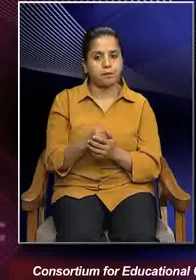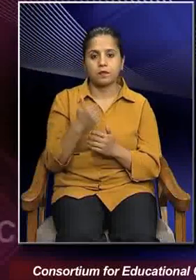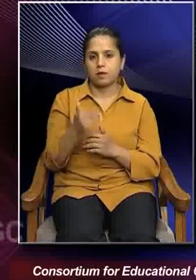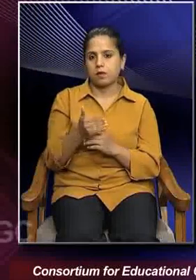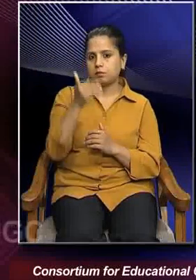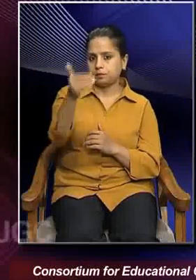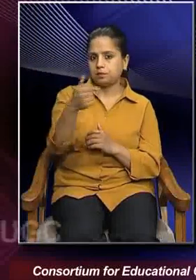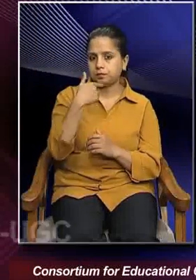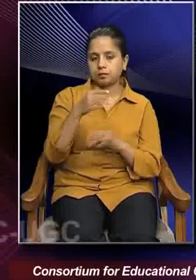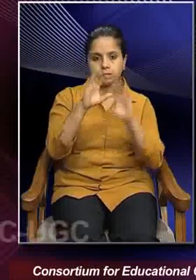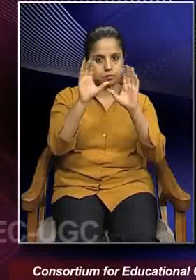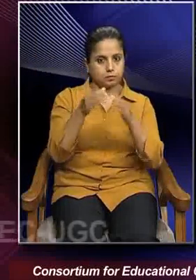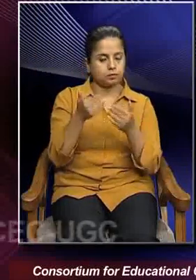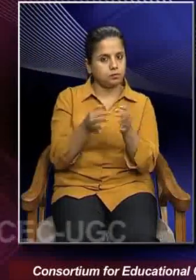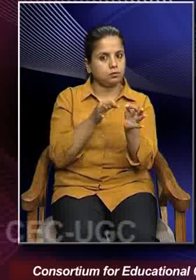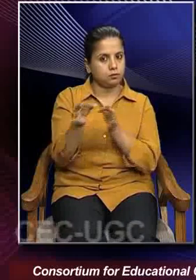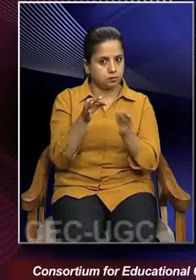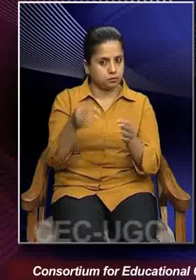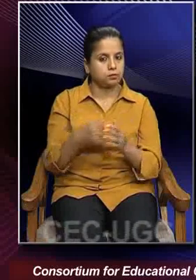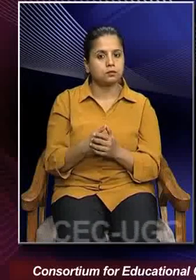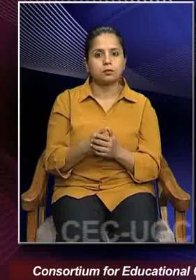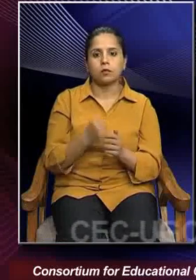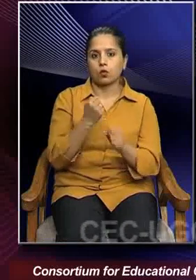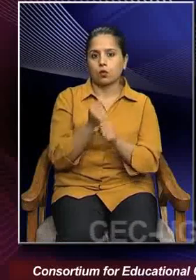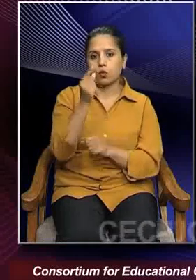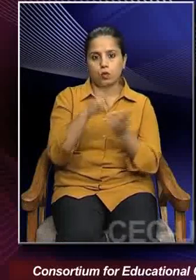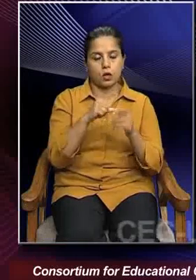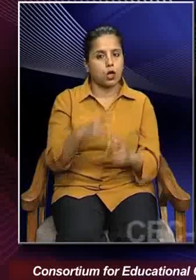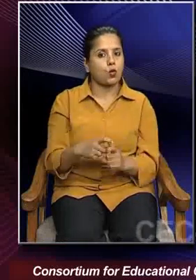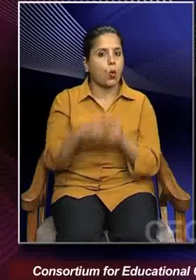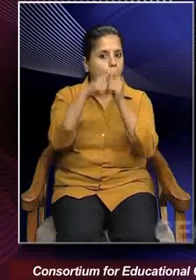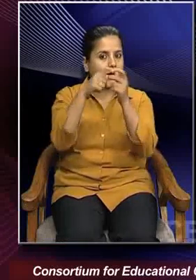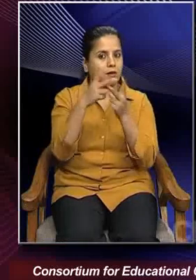the next category now, which is guna, or the quality.